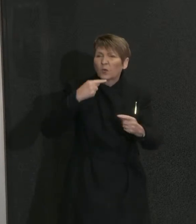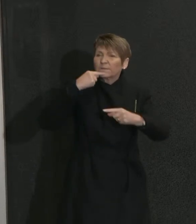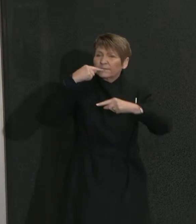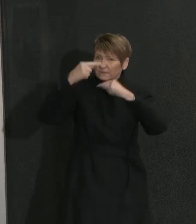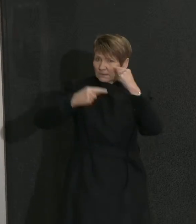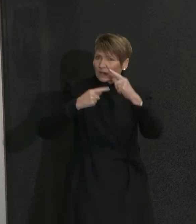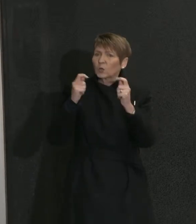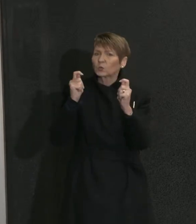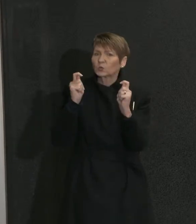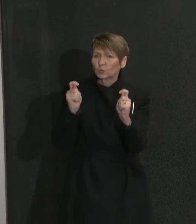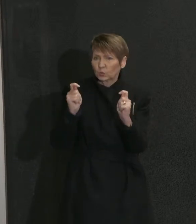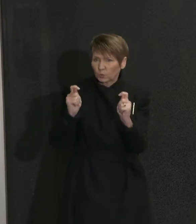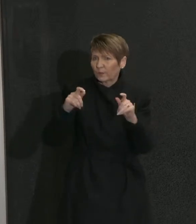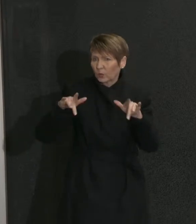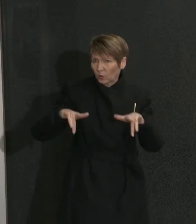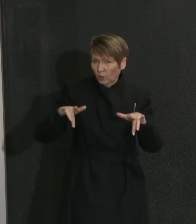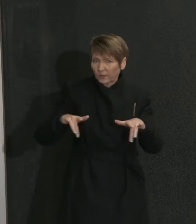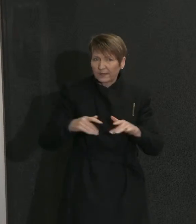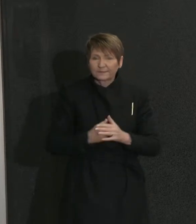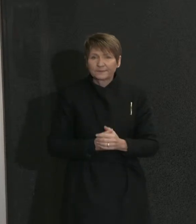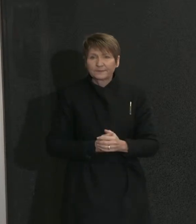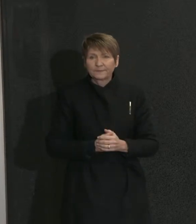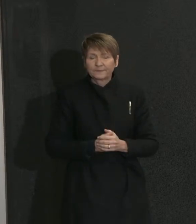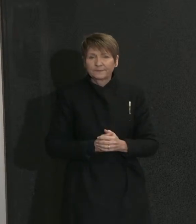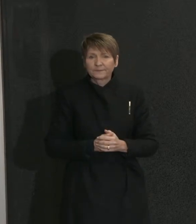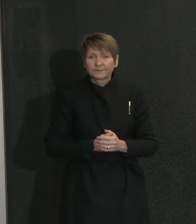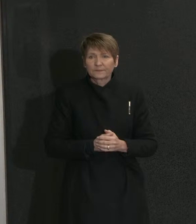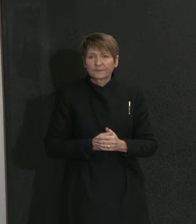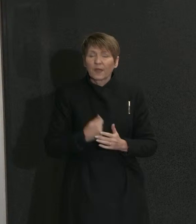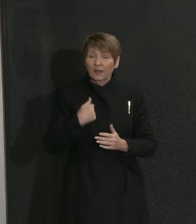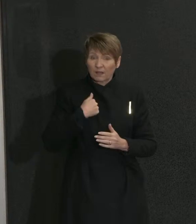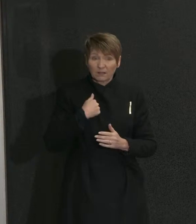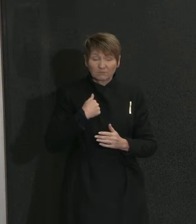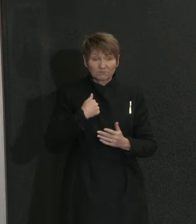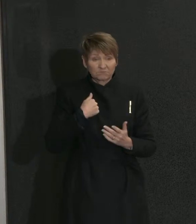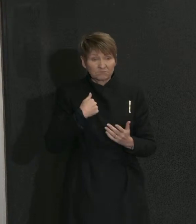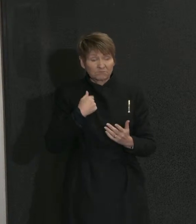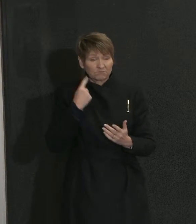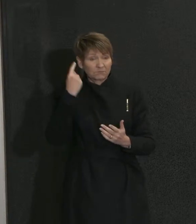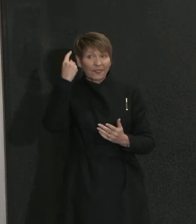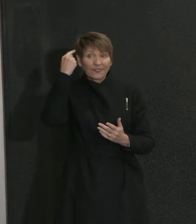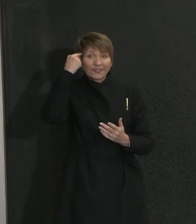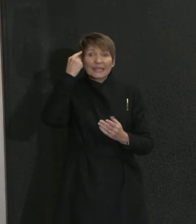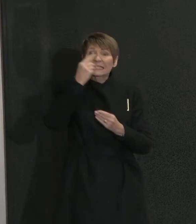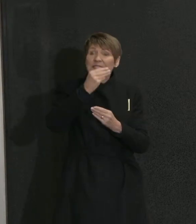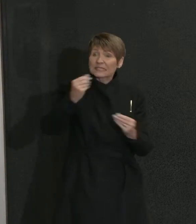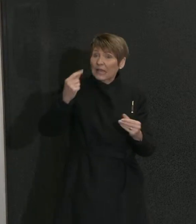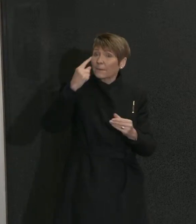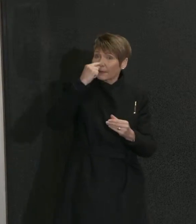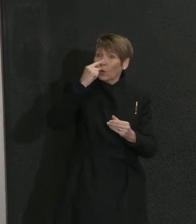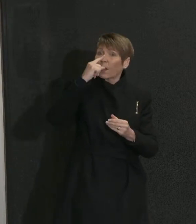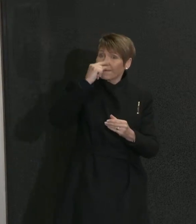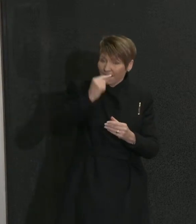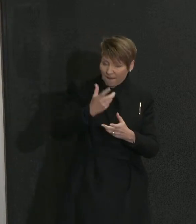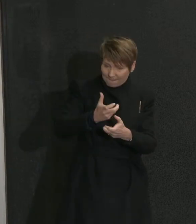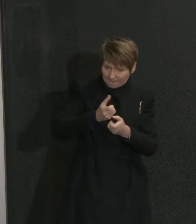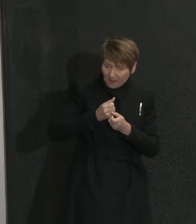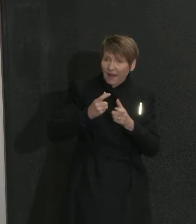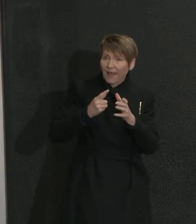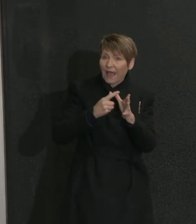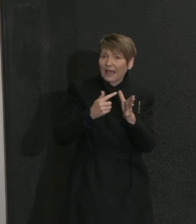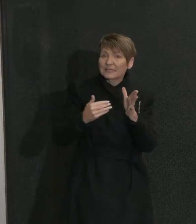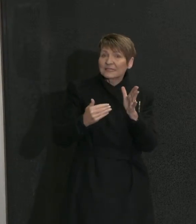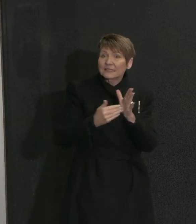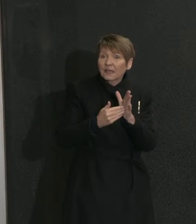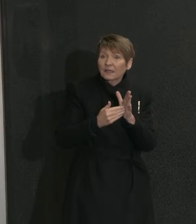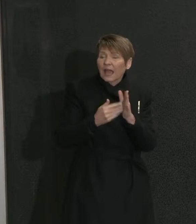I don't see a hesitancy, I see that there are some who are eligible, there are some who aren't, and I think there are millions of